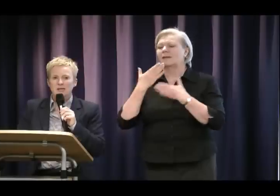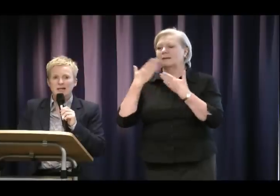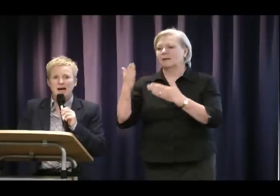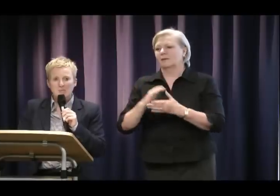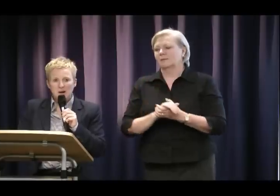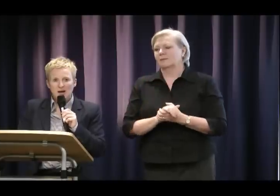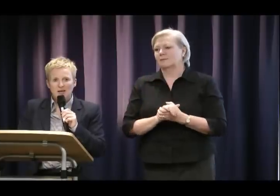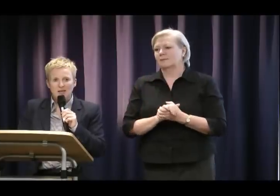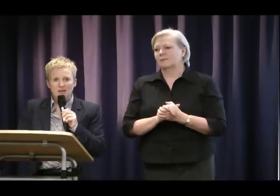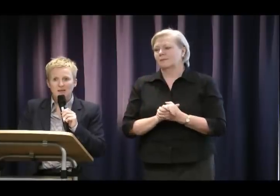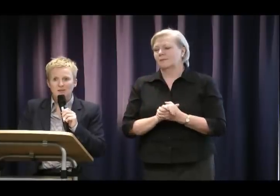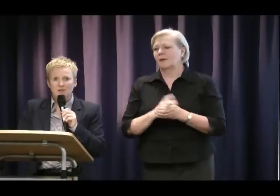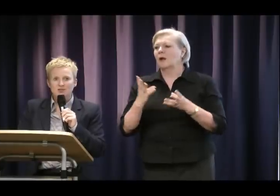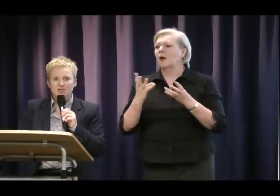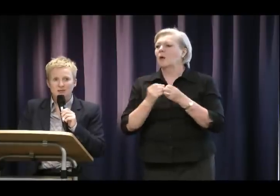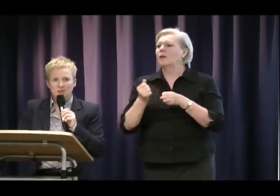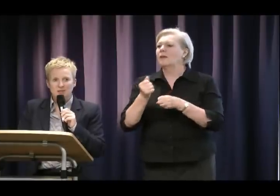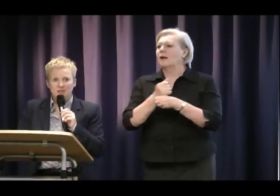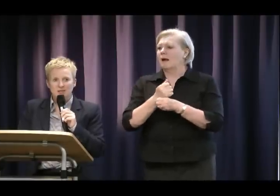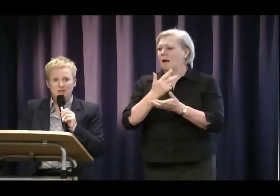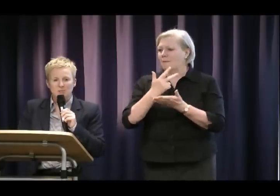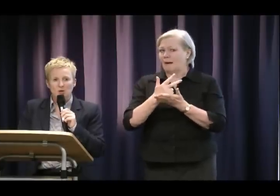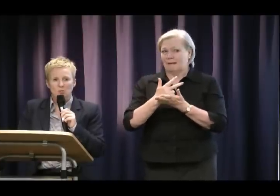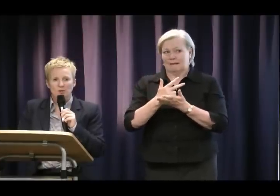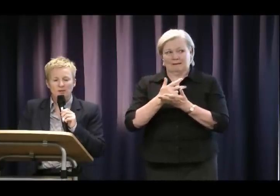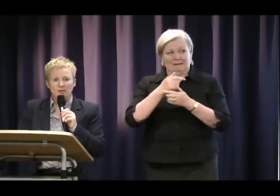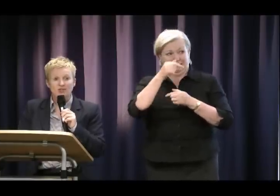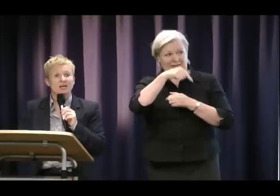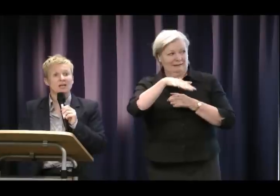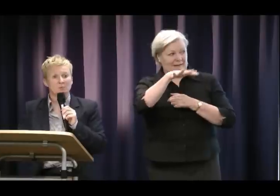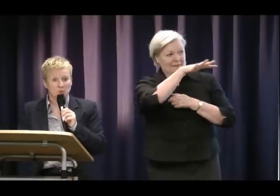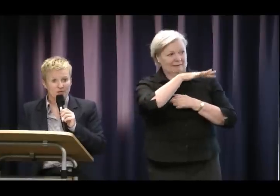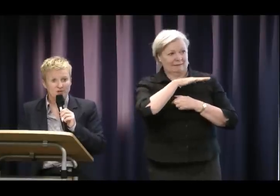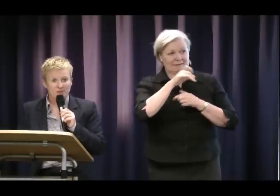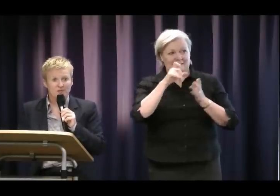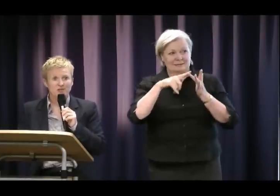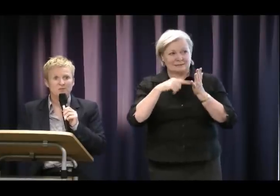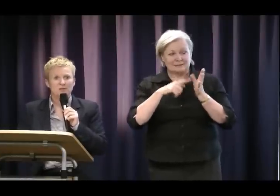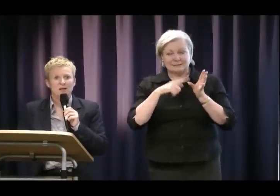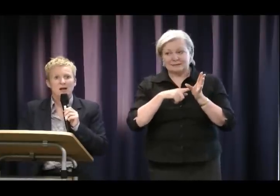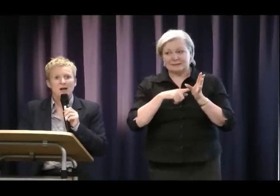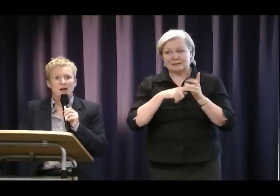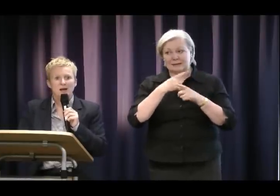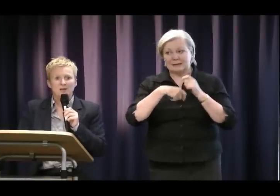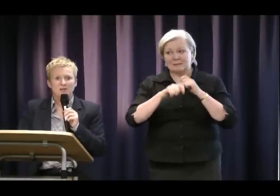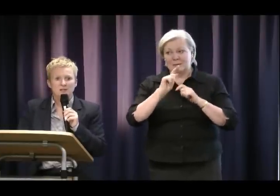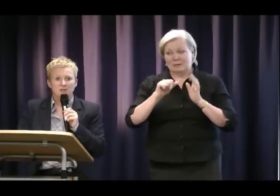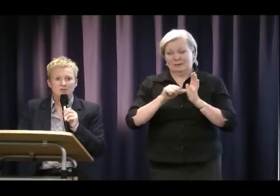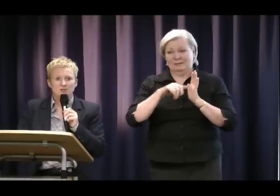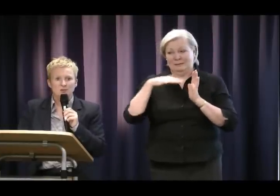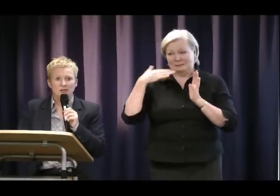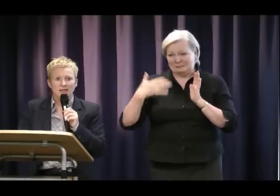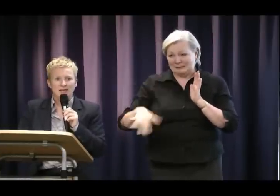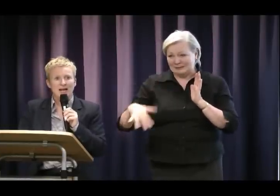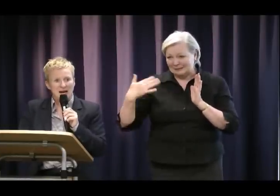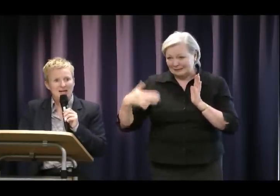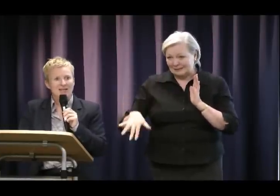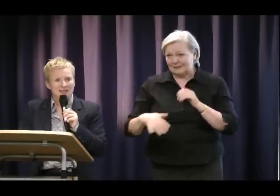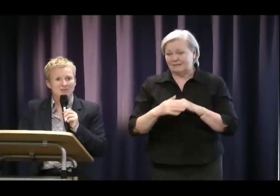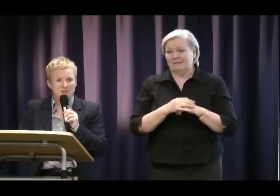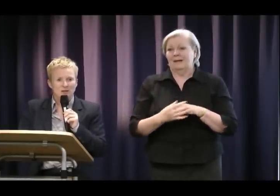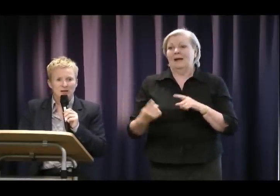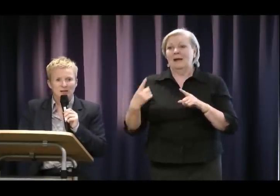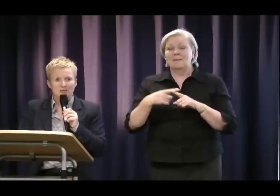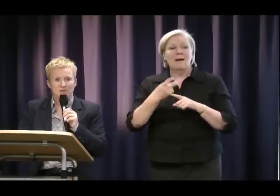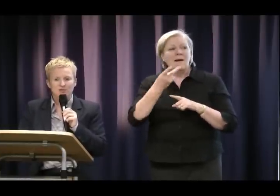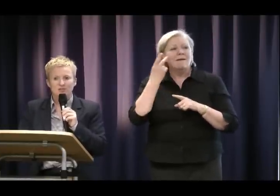think car parking in the CBD in Melbourne is getting more expensive, and it's certainly getting